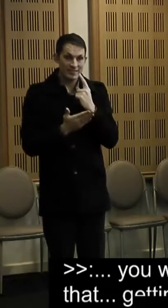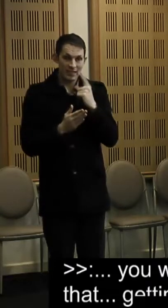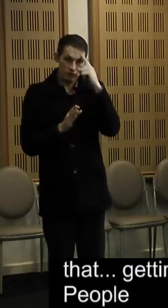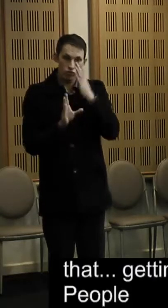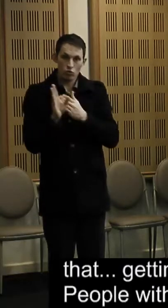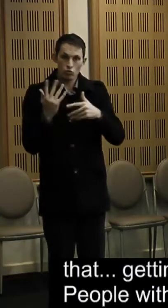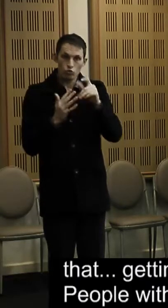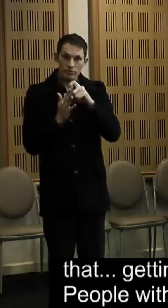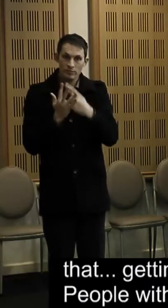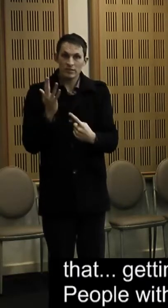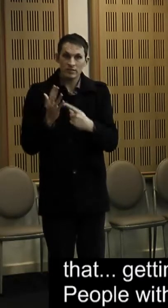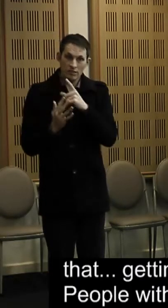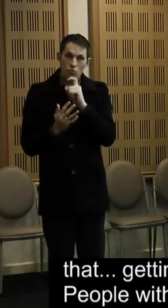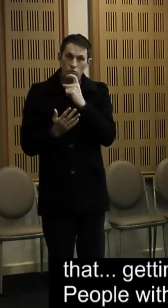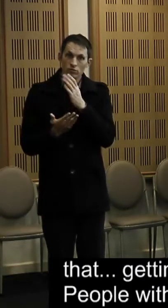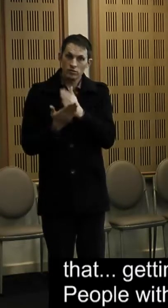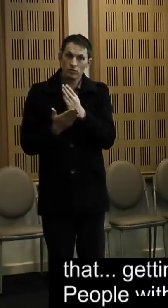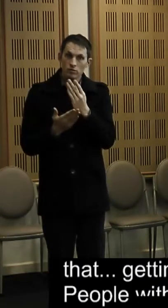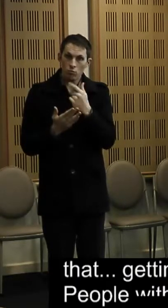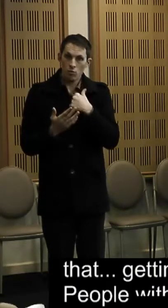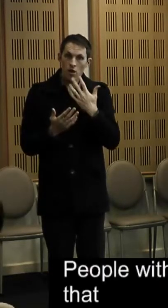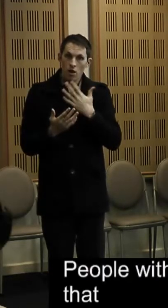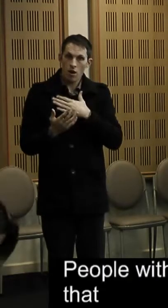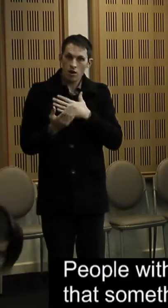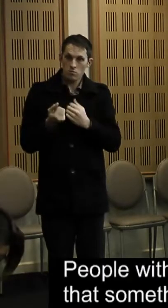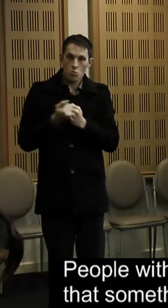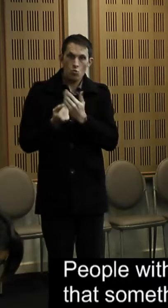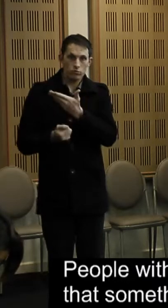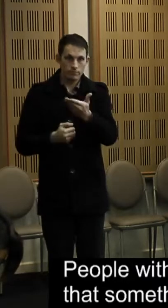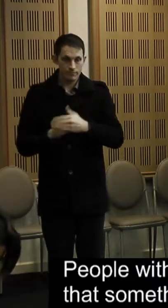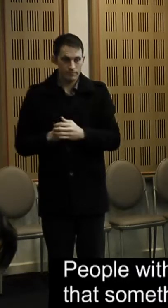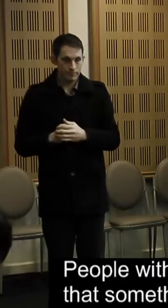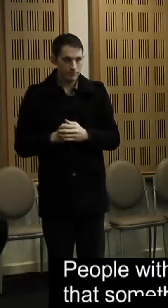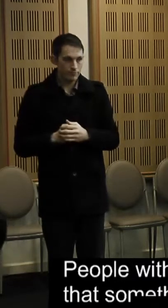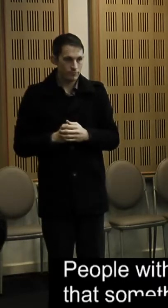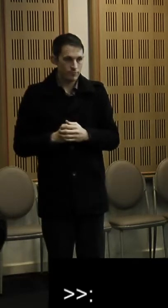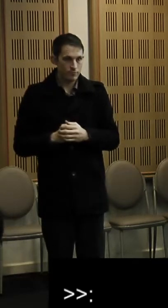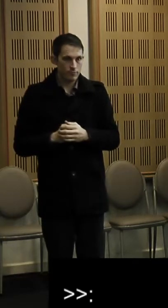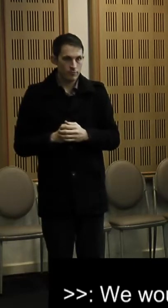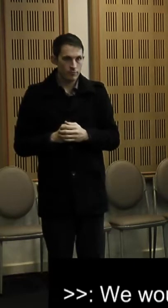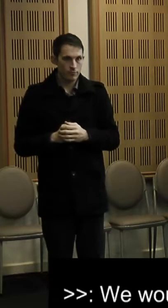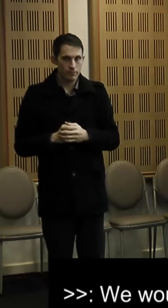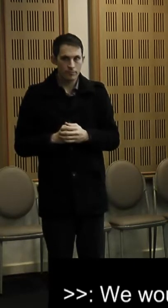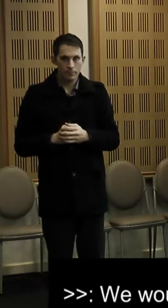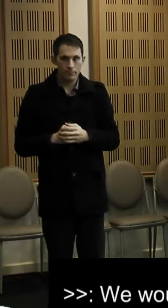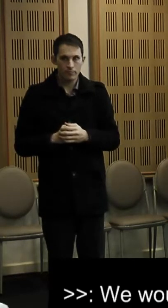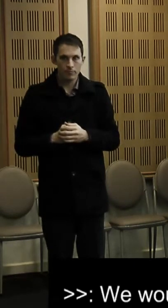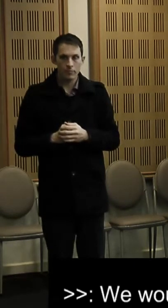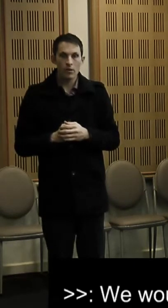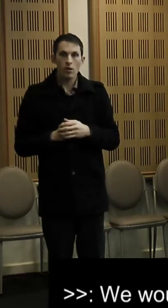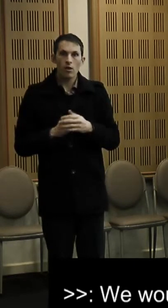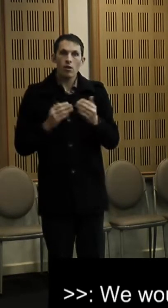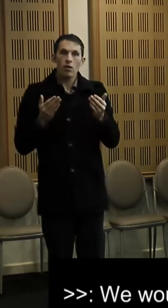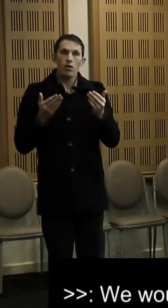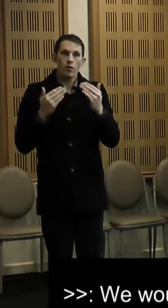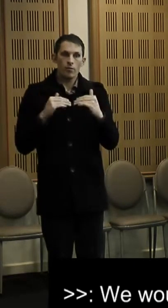are someone we would like to support. Bandmates, I'm not sure, I don't know who is actually participating in